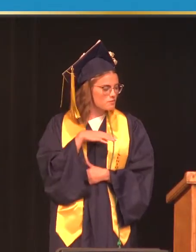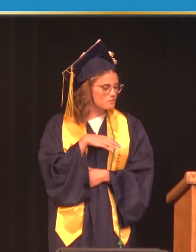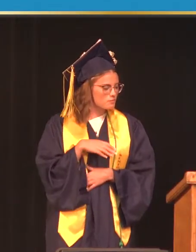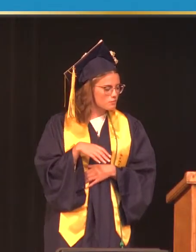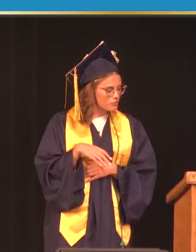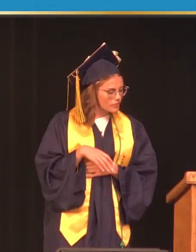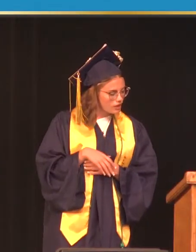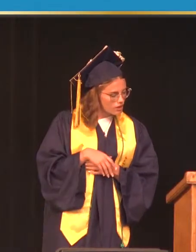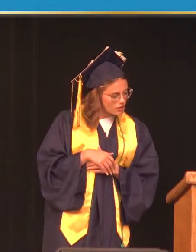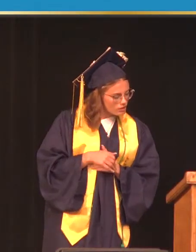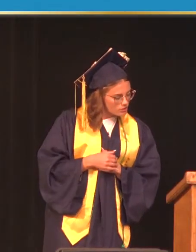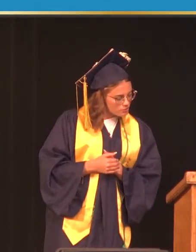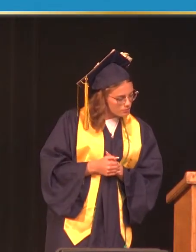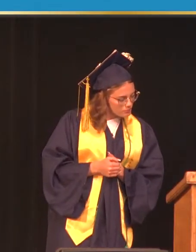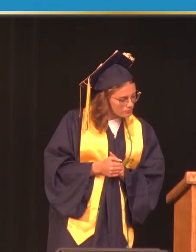friends, teachers, staff,